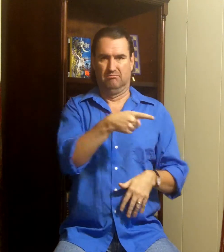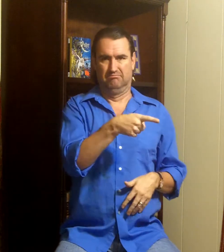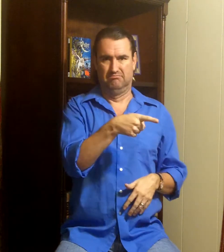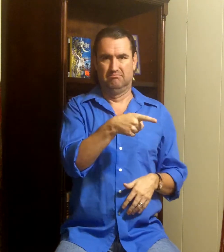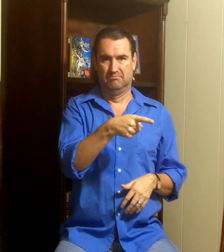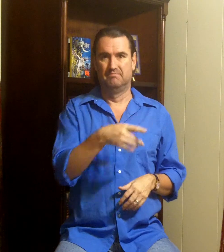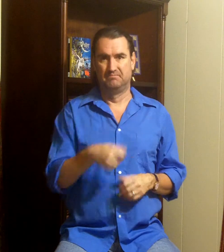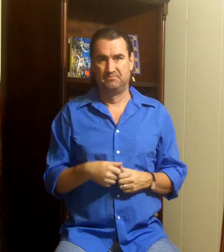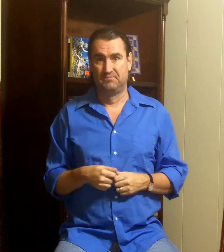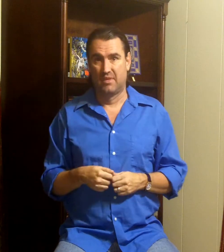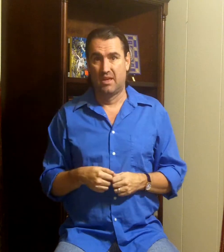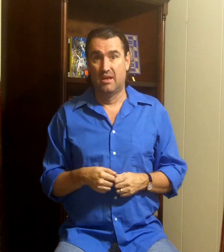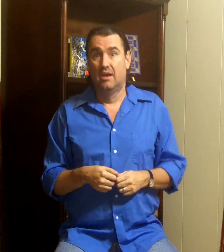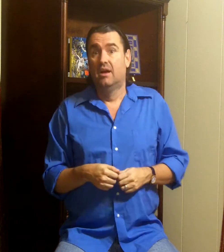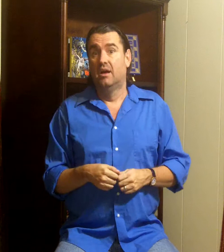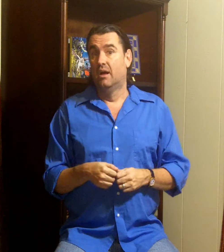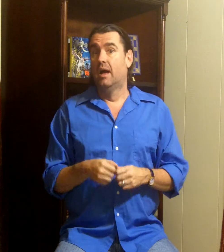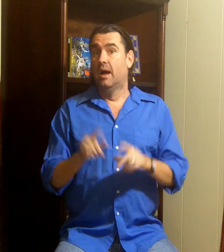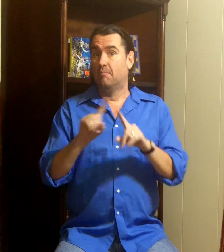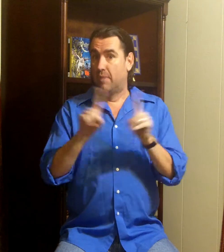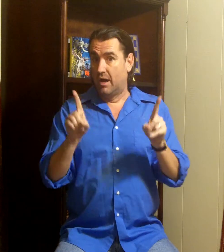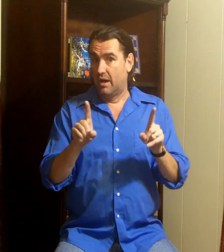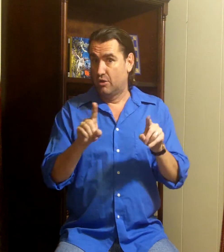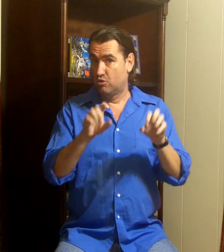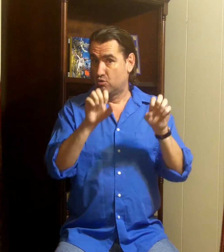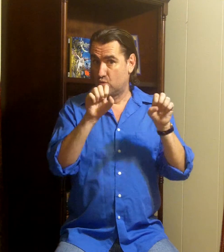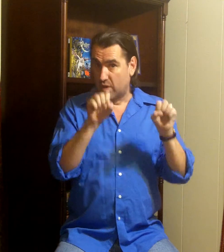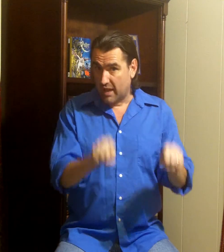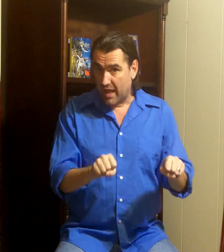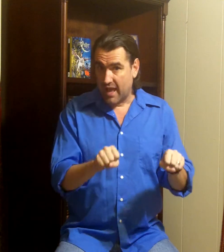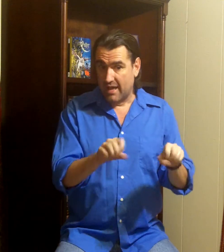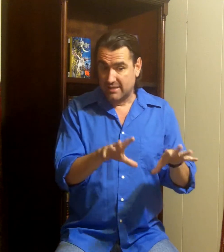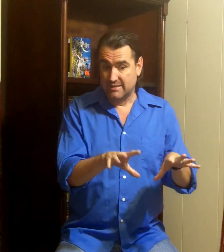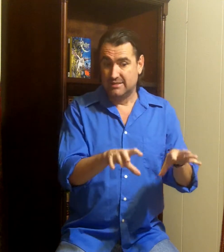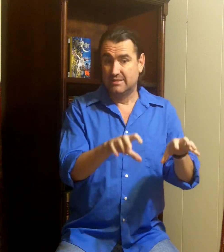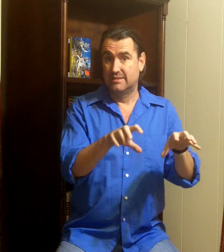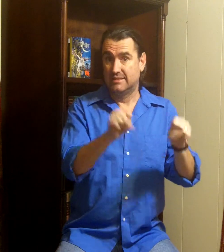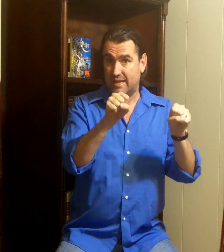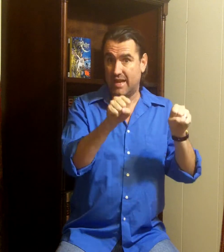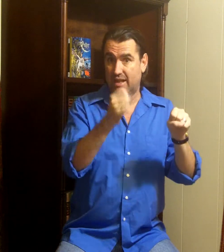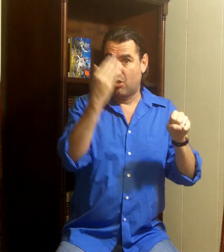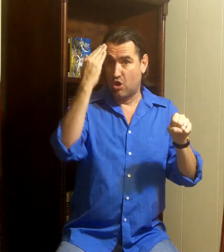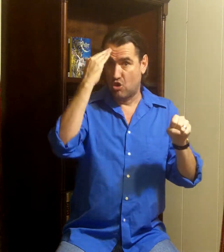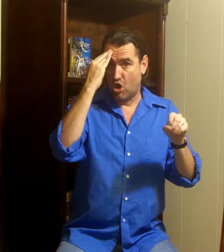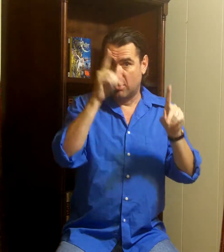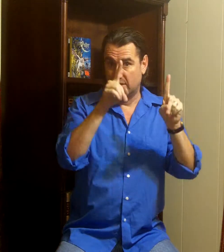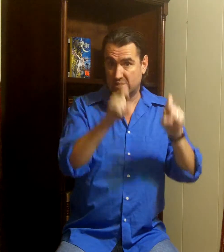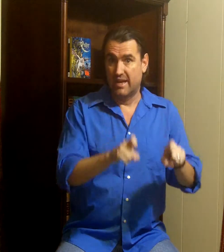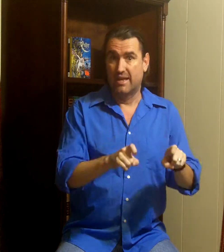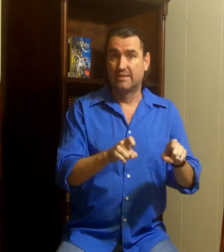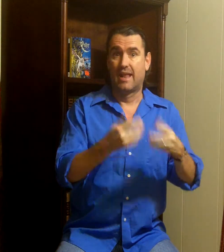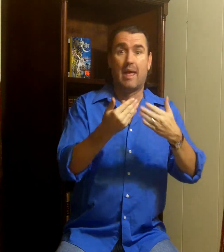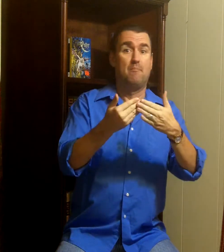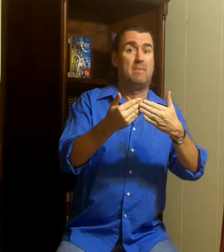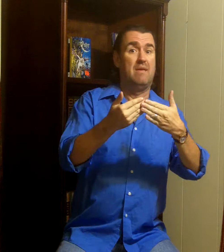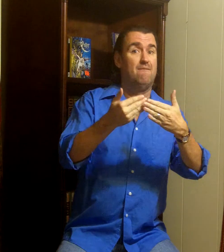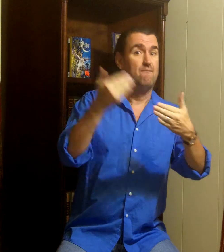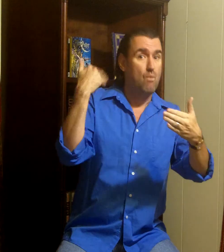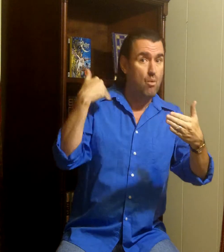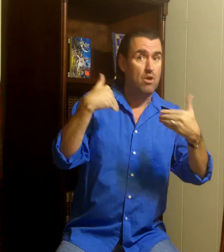do that you are allowed is you can take the knowledge test while you do not yet have a bachelor's degree. So if